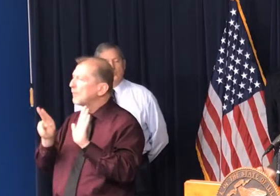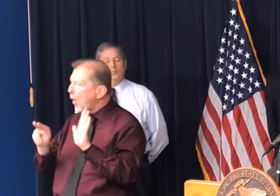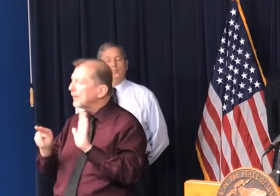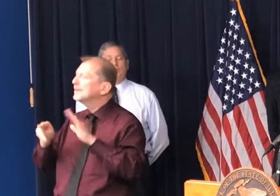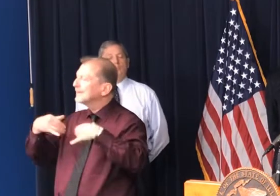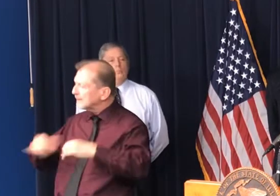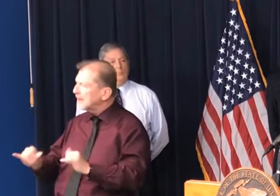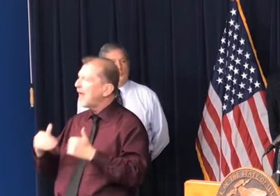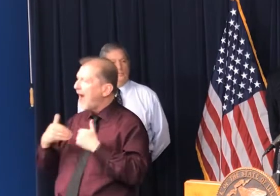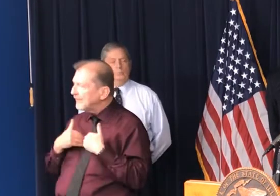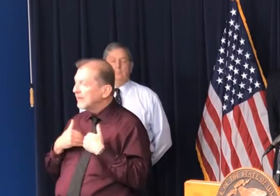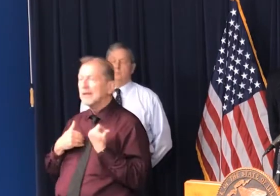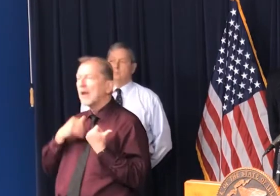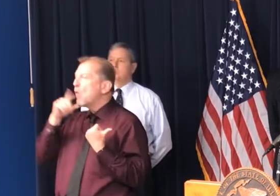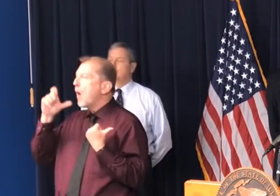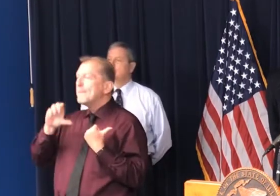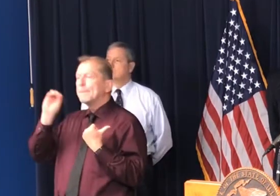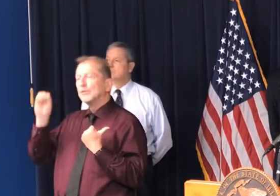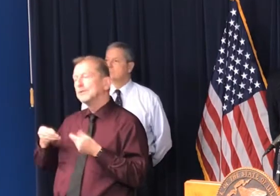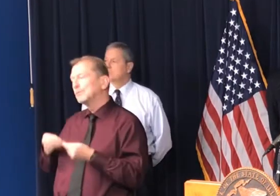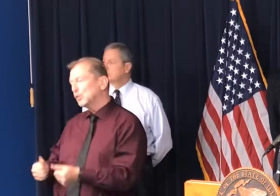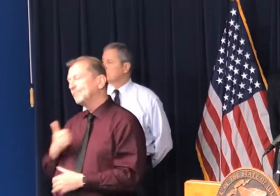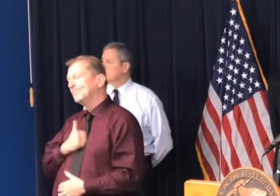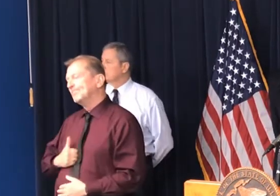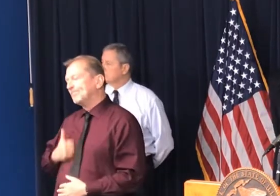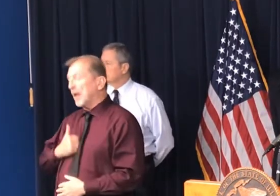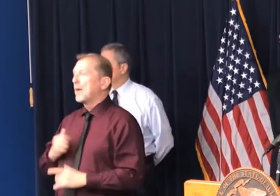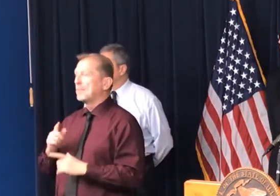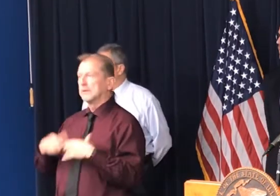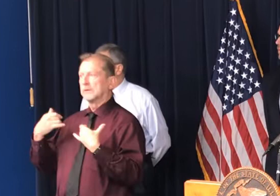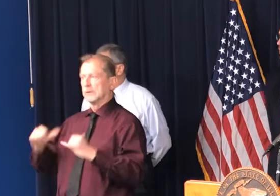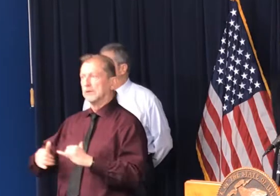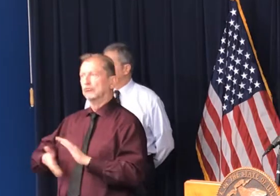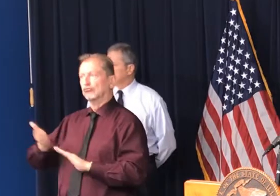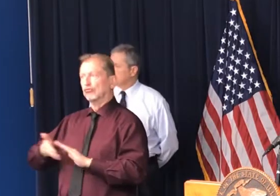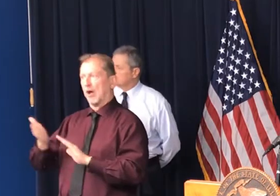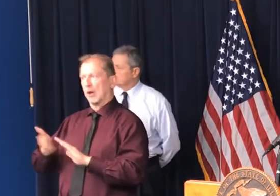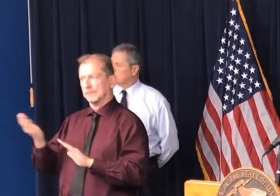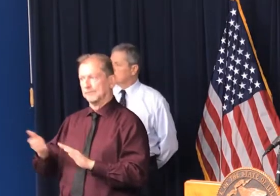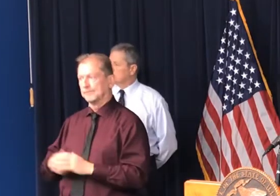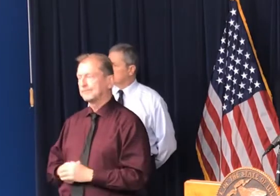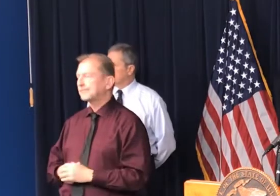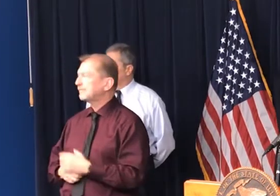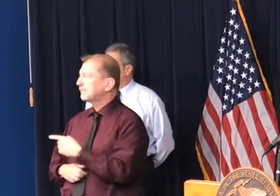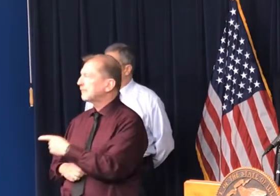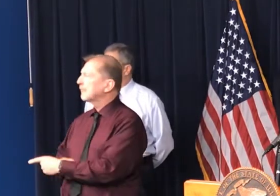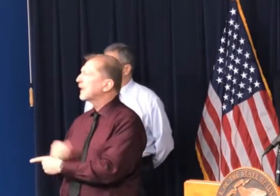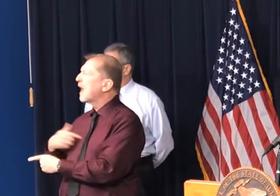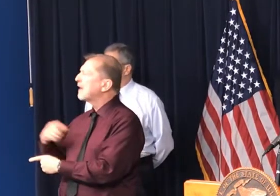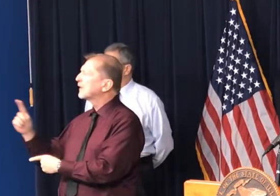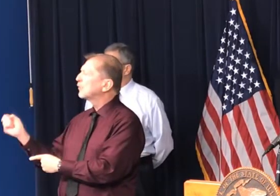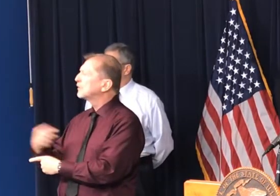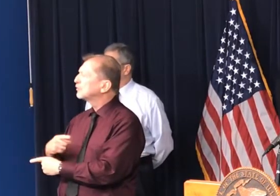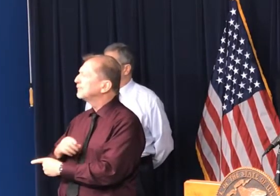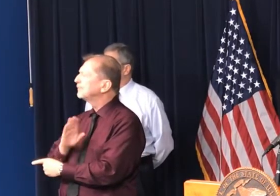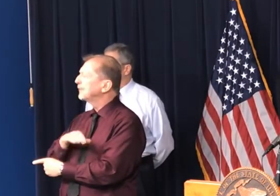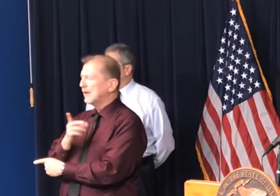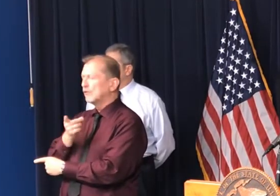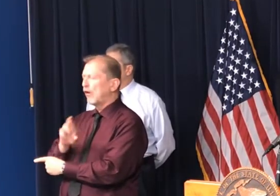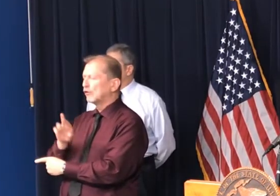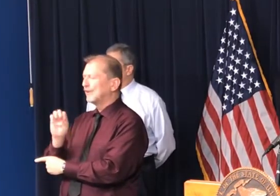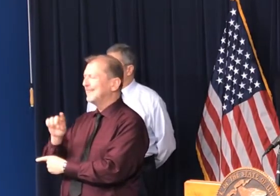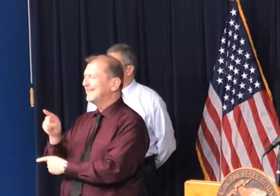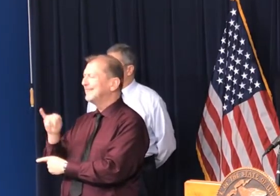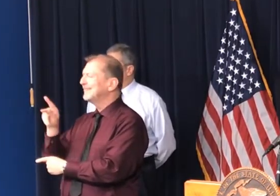it is true, it's not working the way that I want it to either. Okay, we've got to go to some questions online. Dr. Ezeke, why is